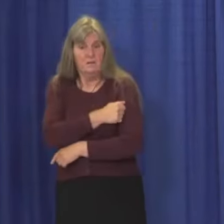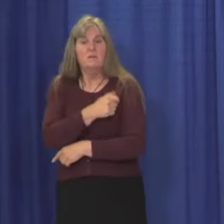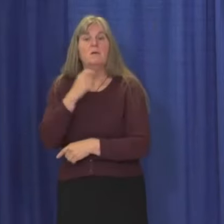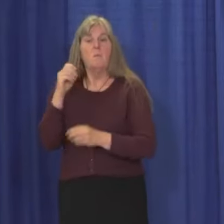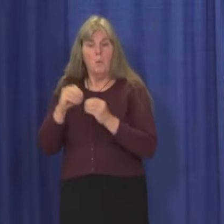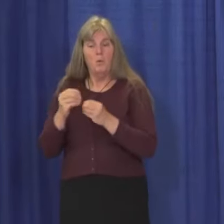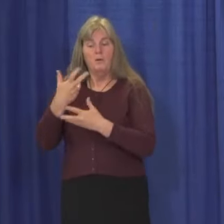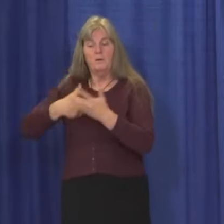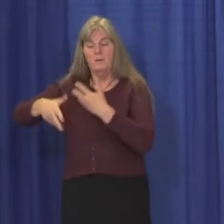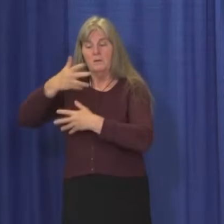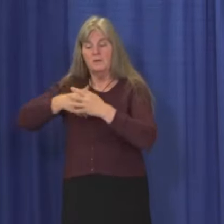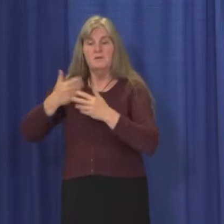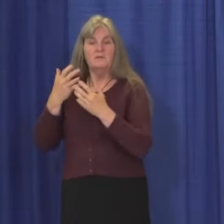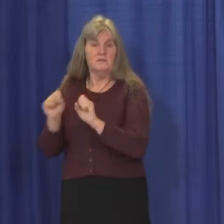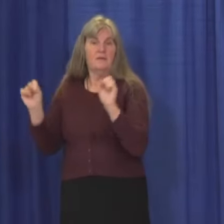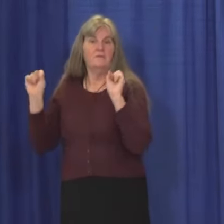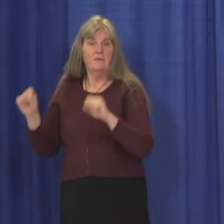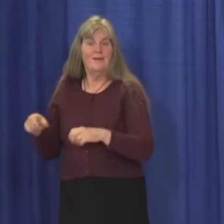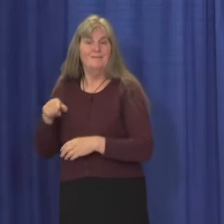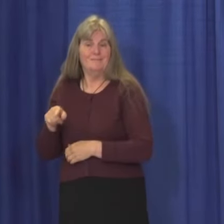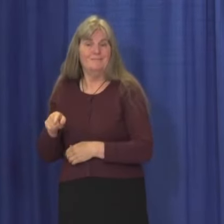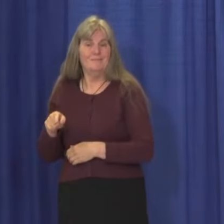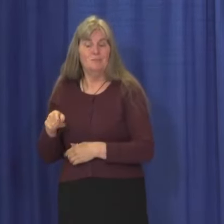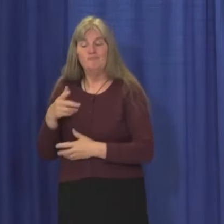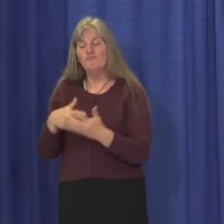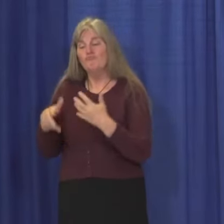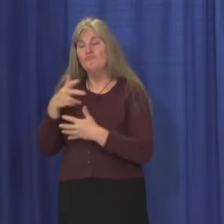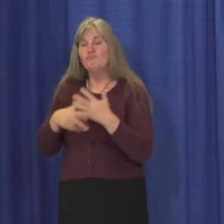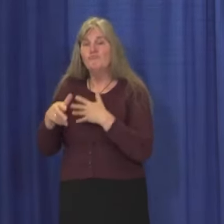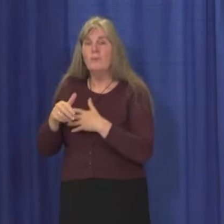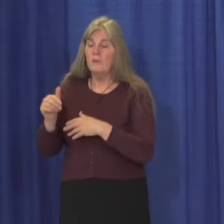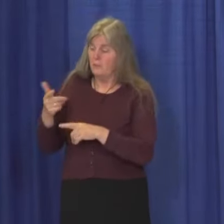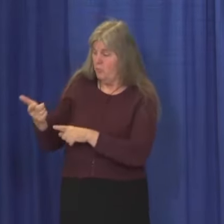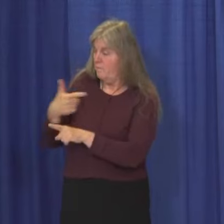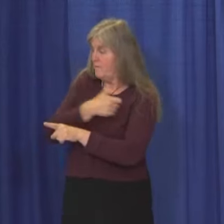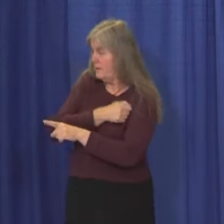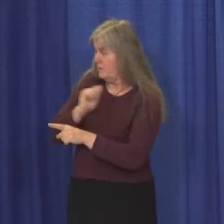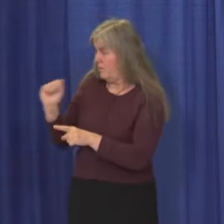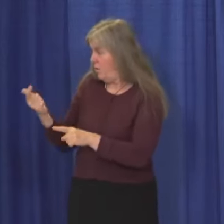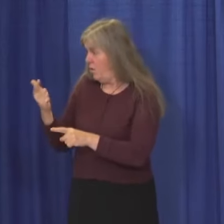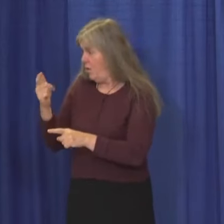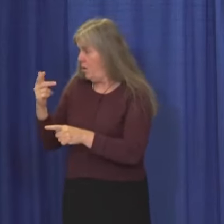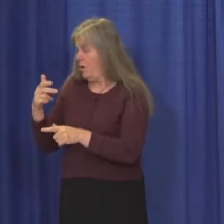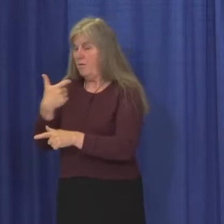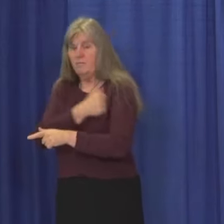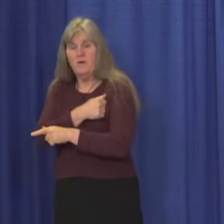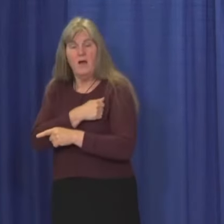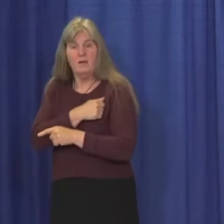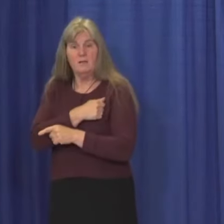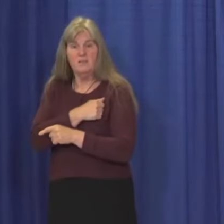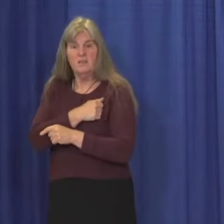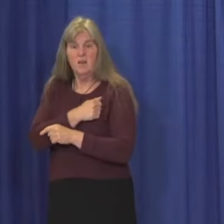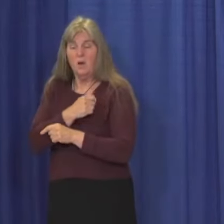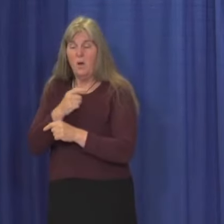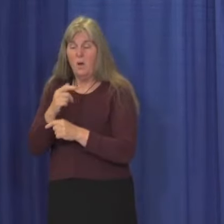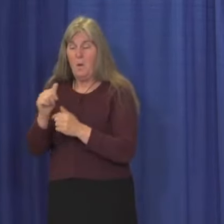not. If you are vaccinated, mixing with other vaccinated people, the risk of acquiring COVID is very,